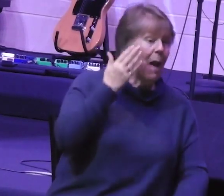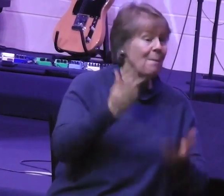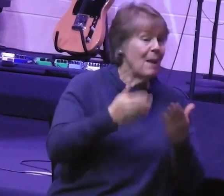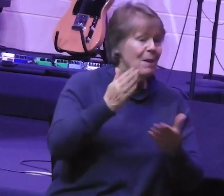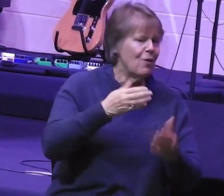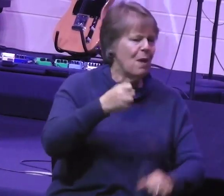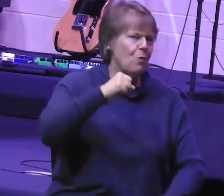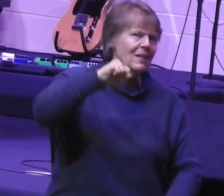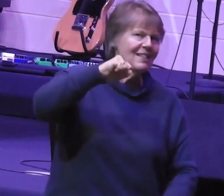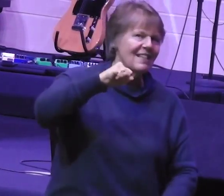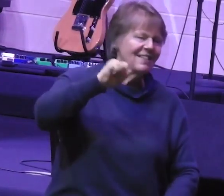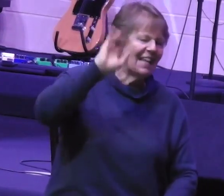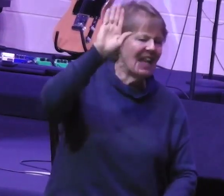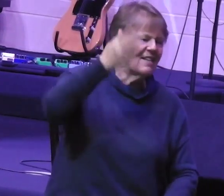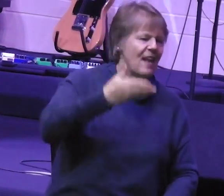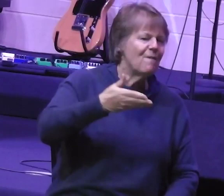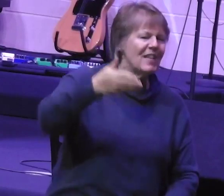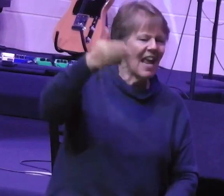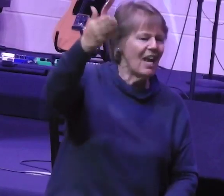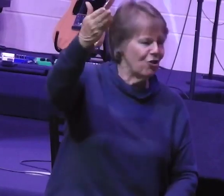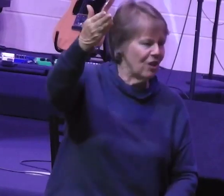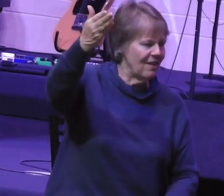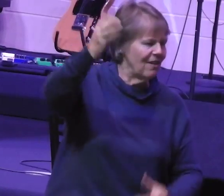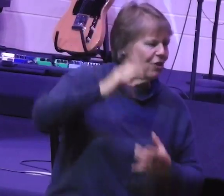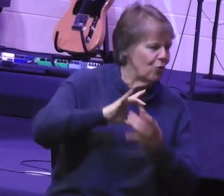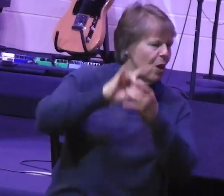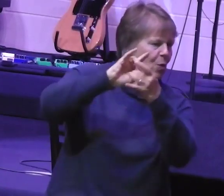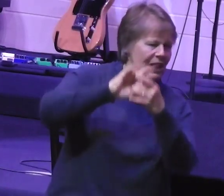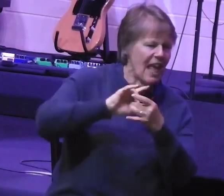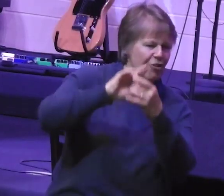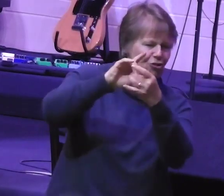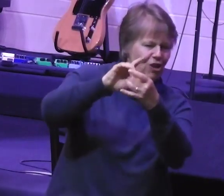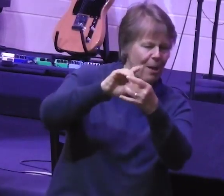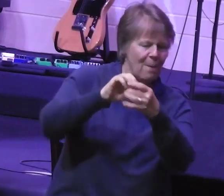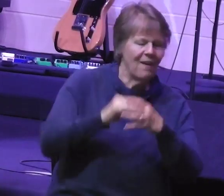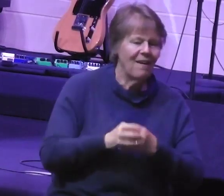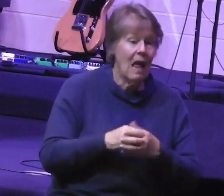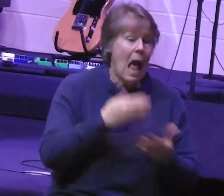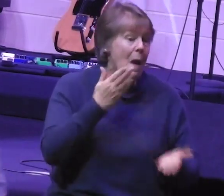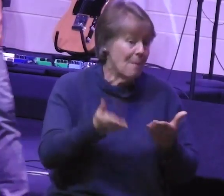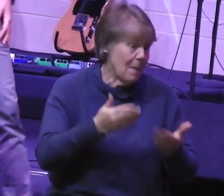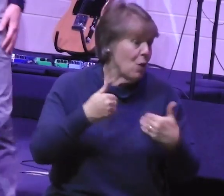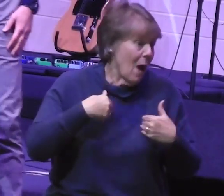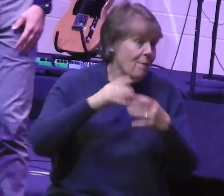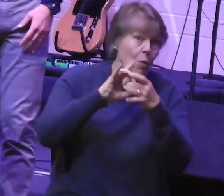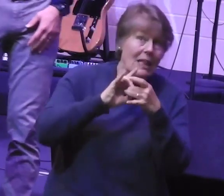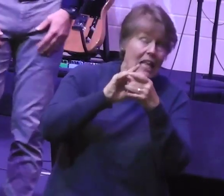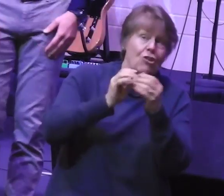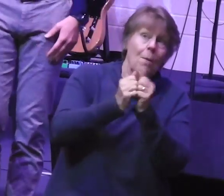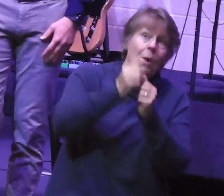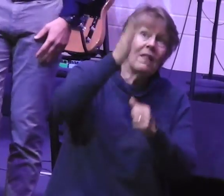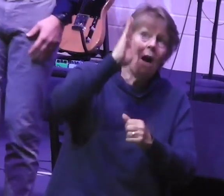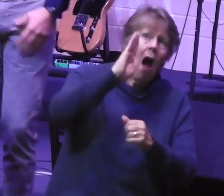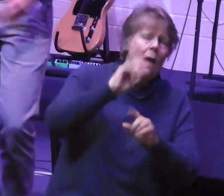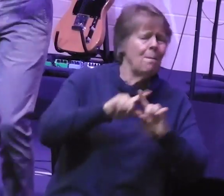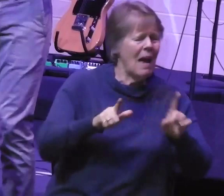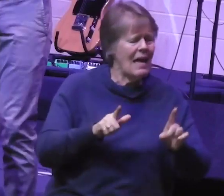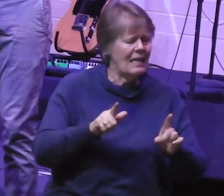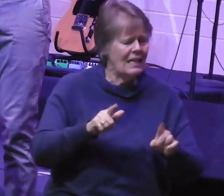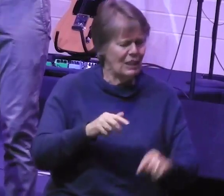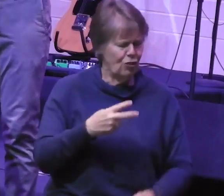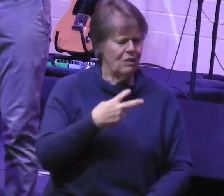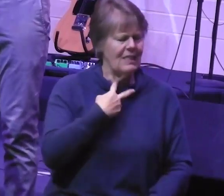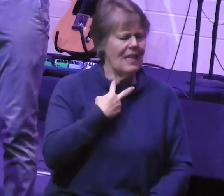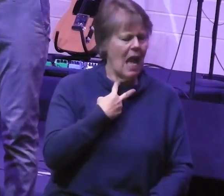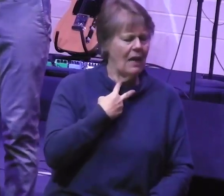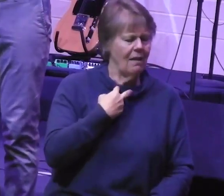invitation that God gives of a relationship with him. Maybe you're in a relationship with God, but you're stuck because you feel like there's